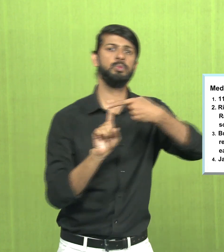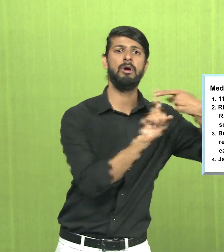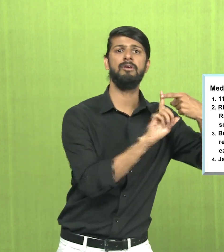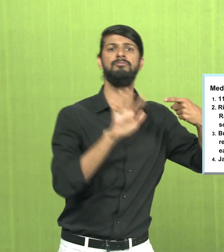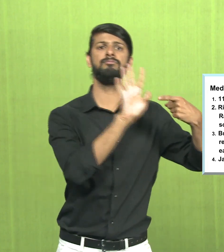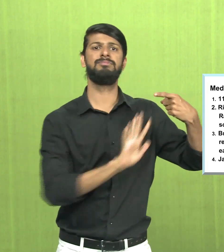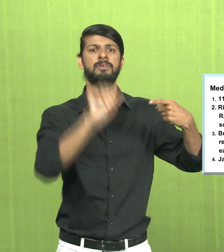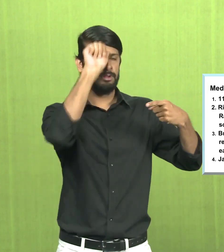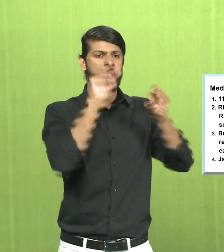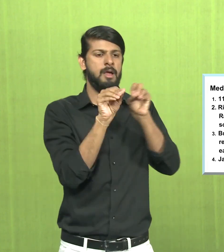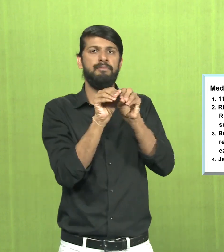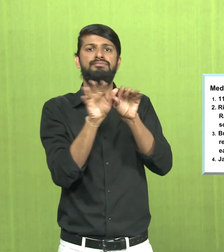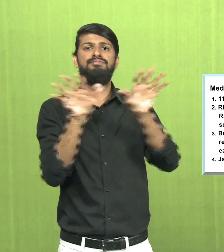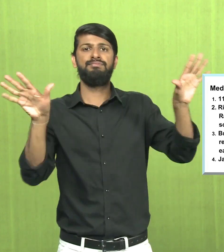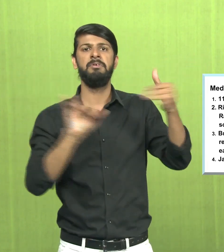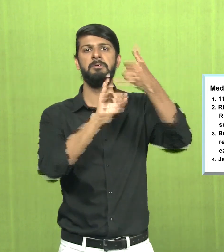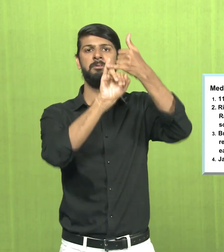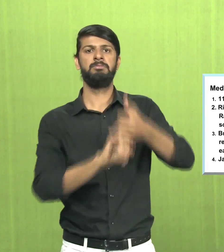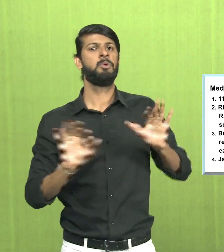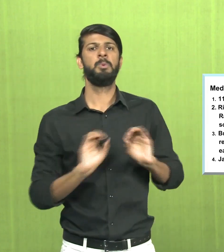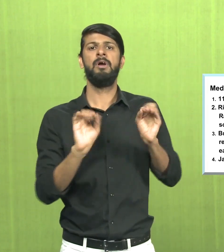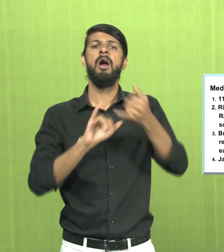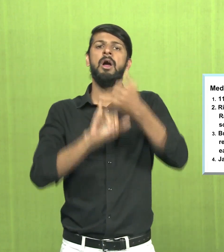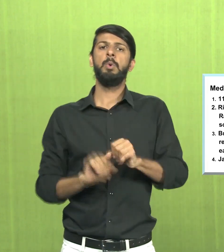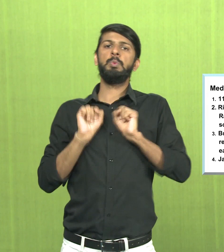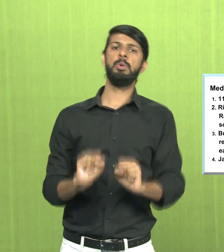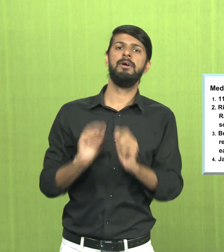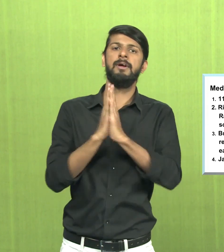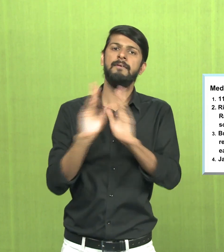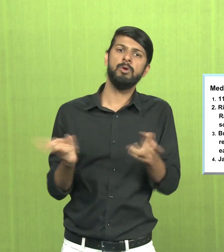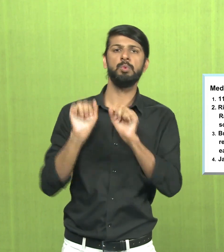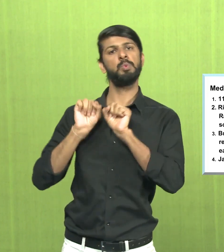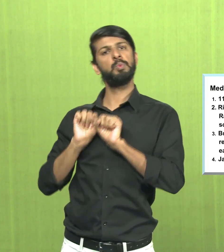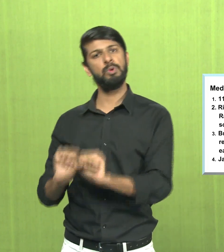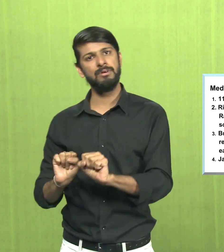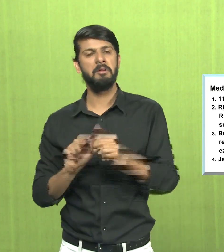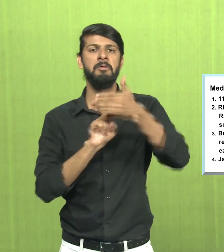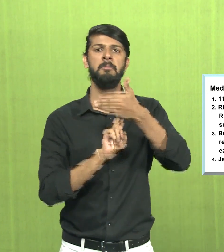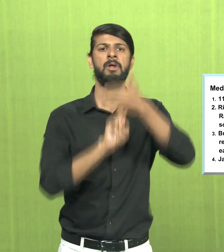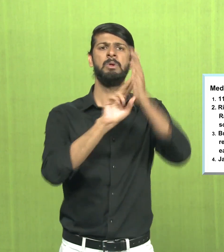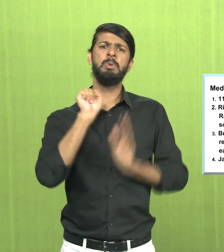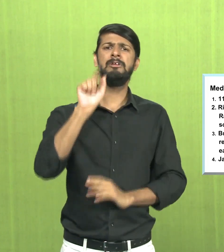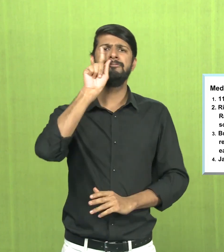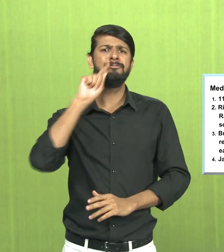Jainism and Buddhism both spread respectively in the western and the eastern parts of